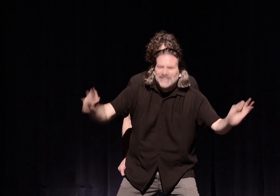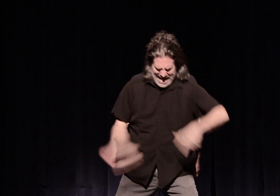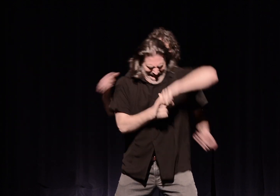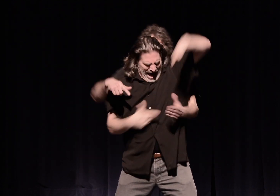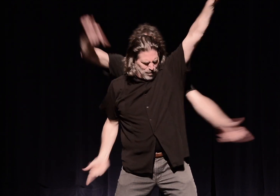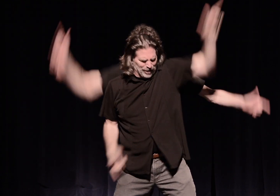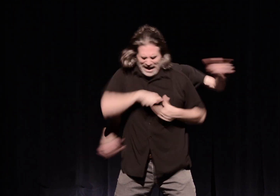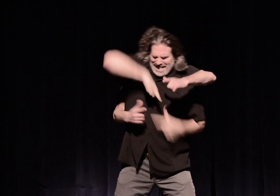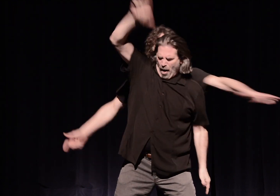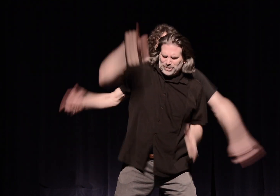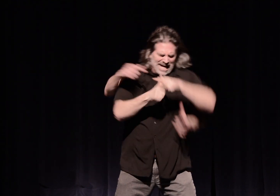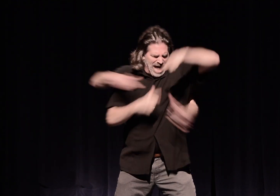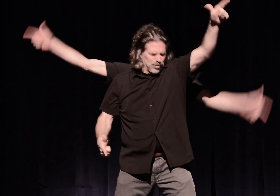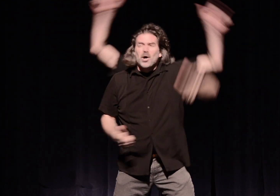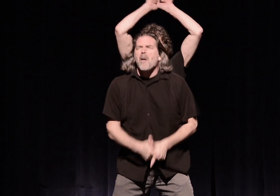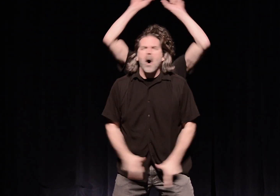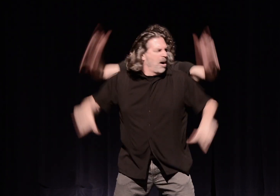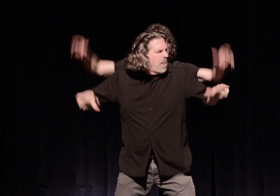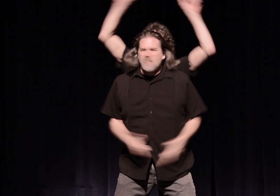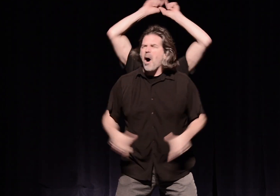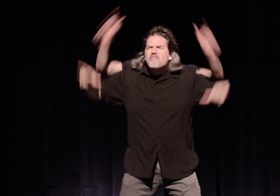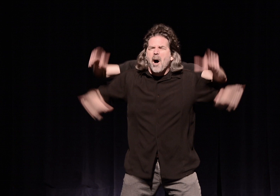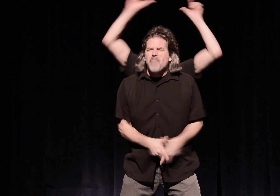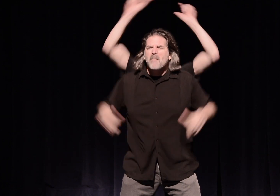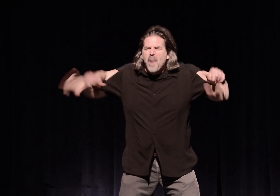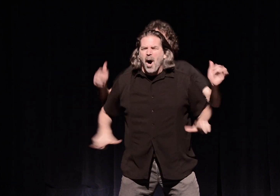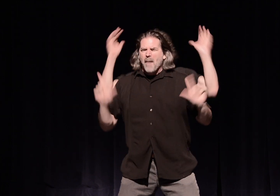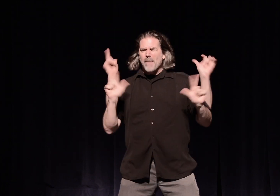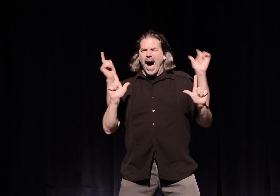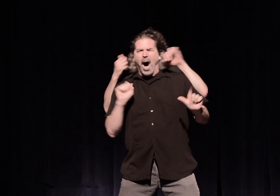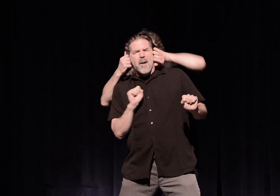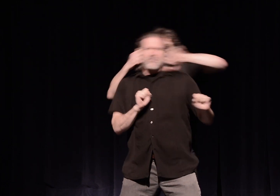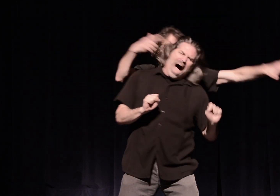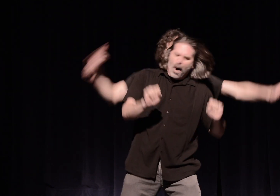language. Language. Pow!